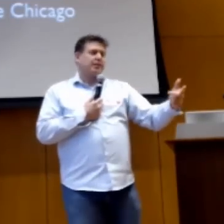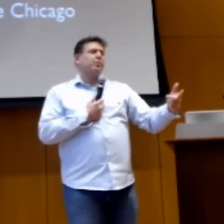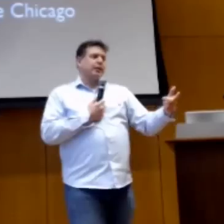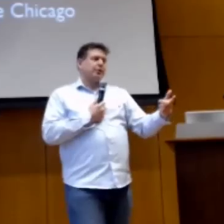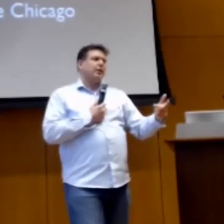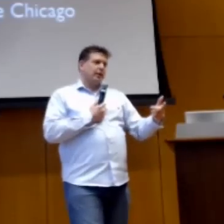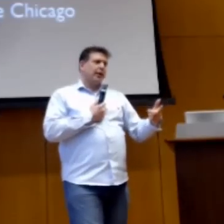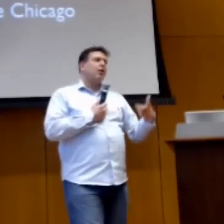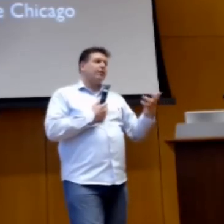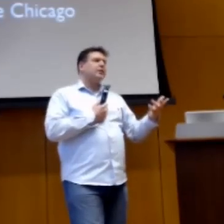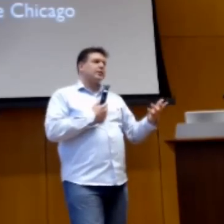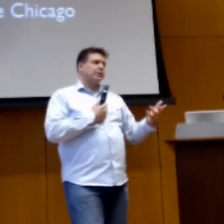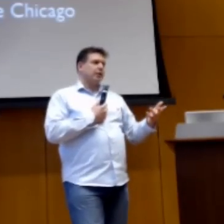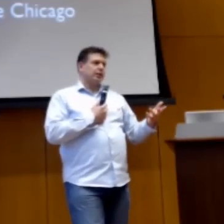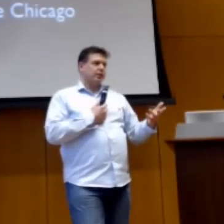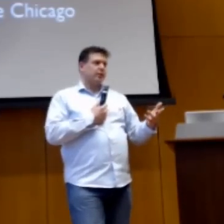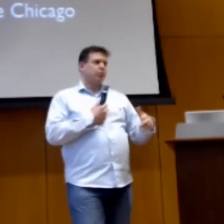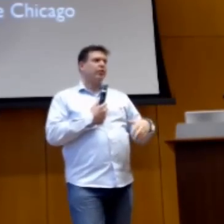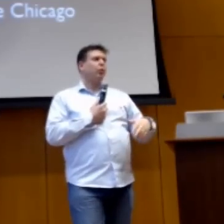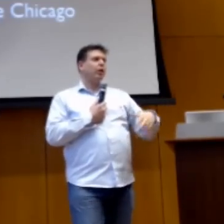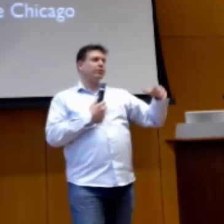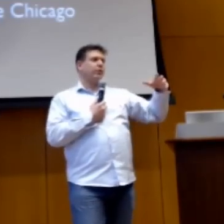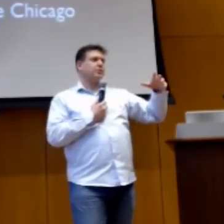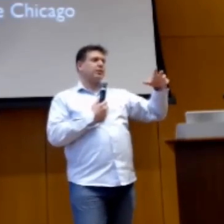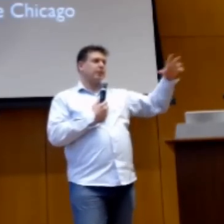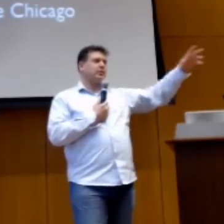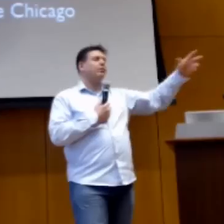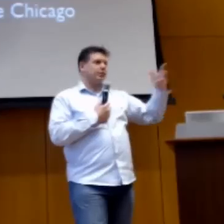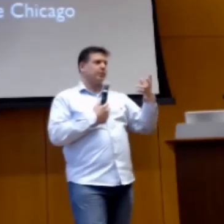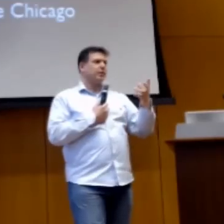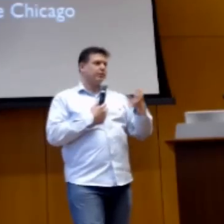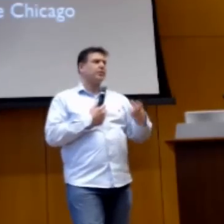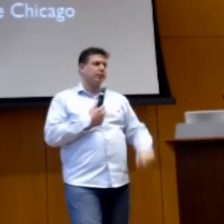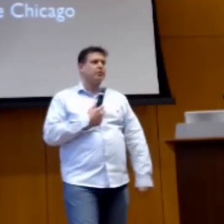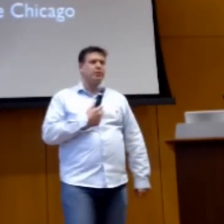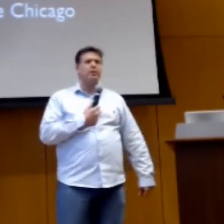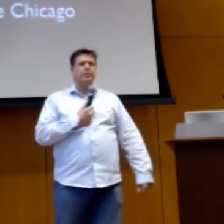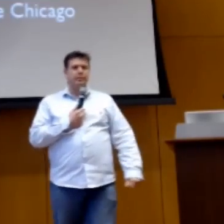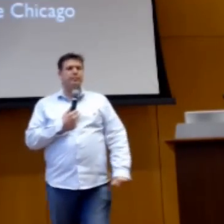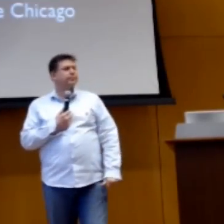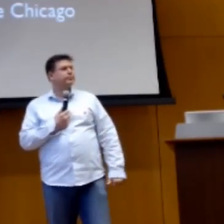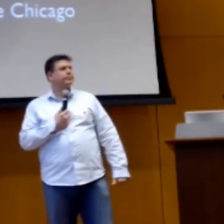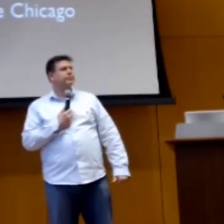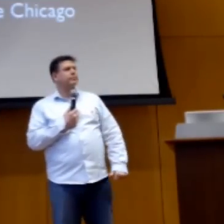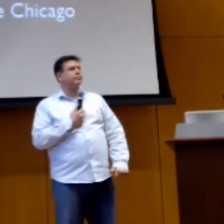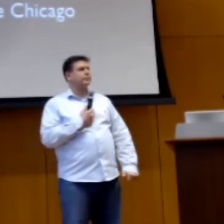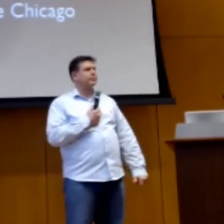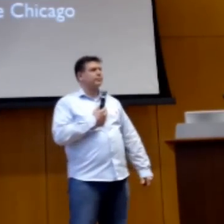be assimilation. Yeah, it often is assimilation. Moving away from three years to one space often just because of assimilation. Okay. And we have to